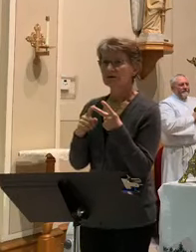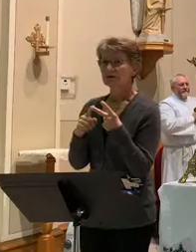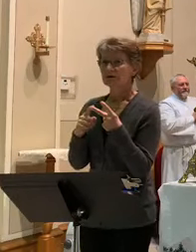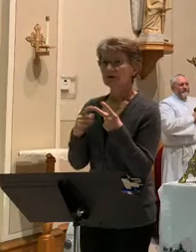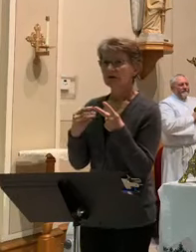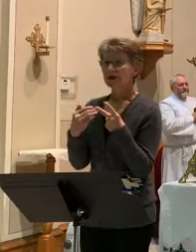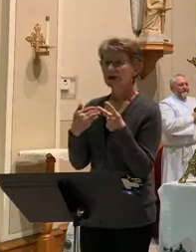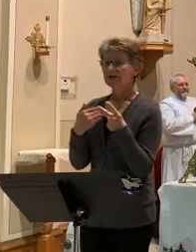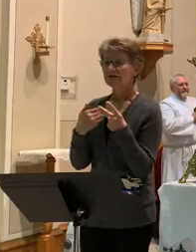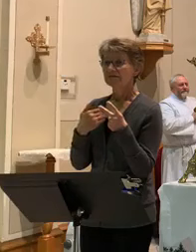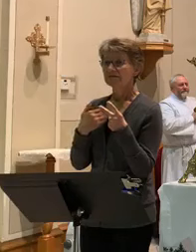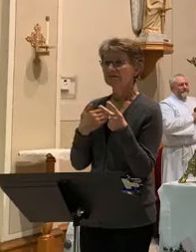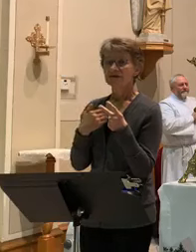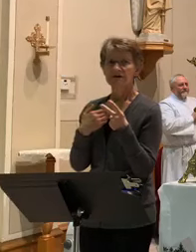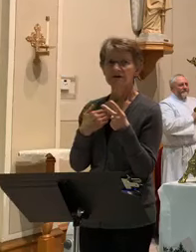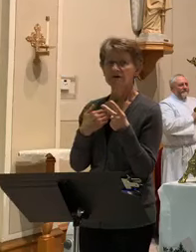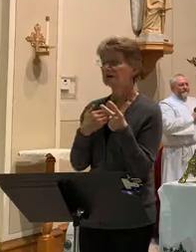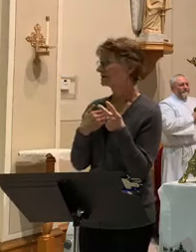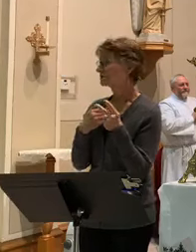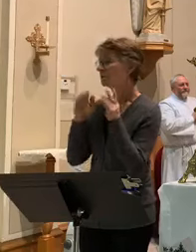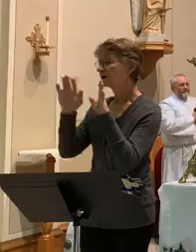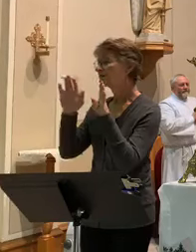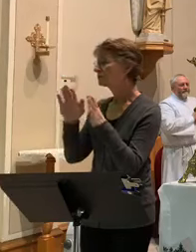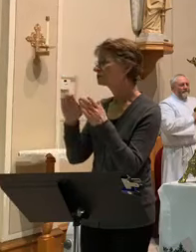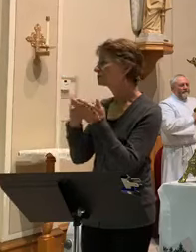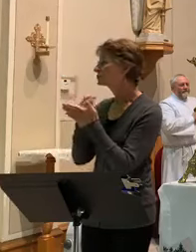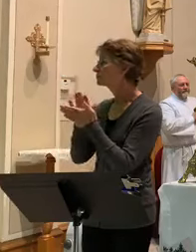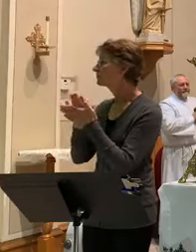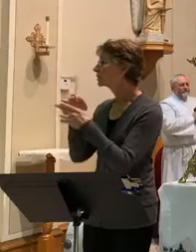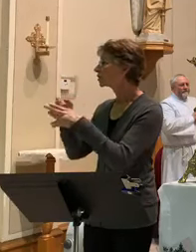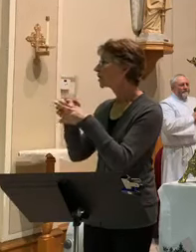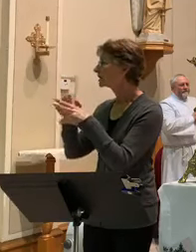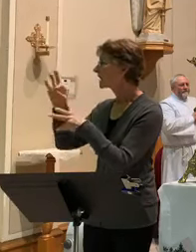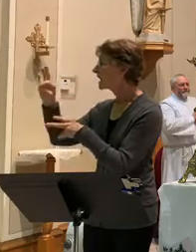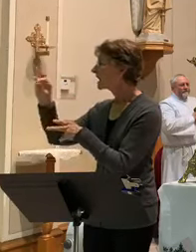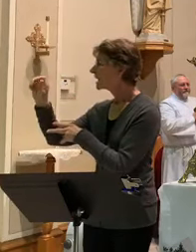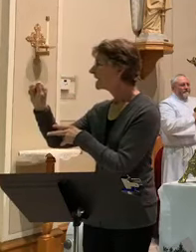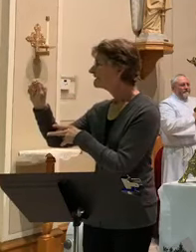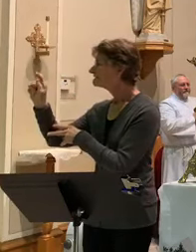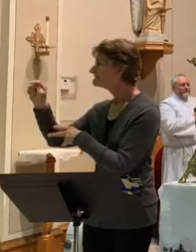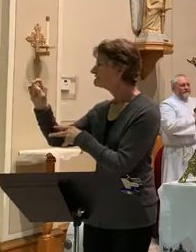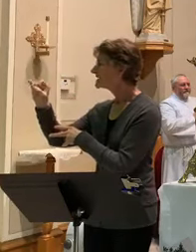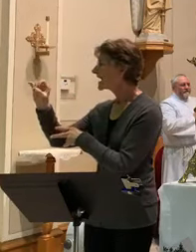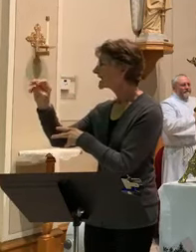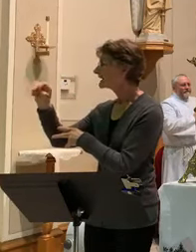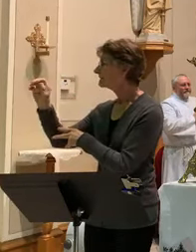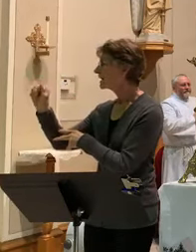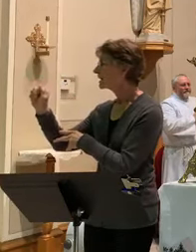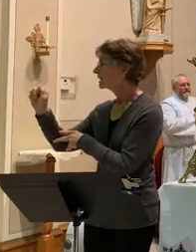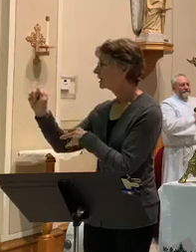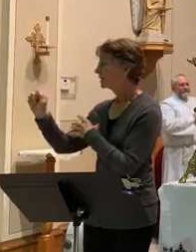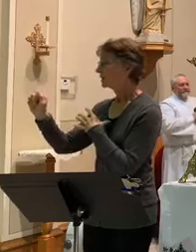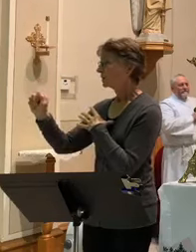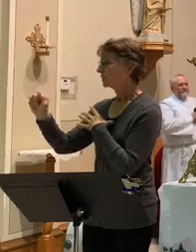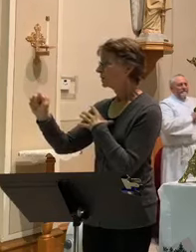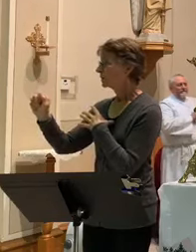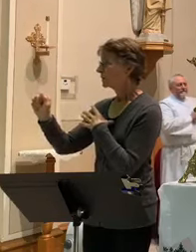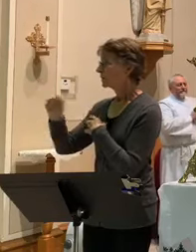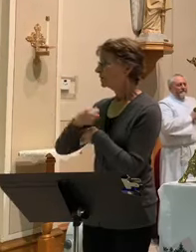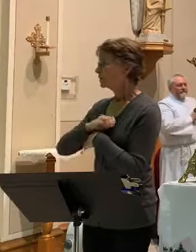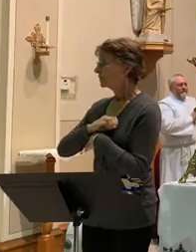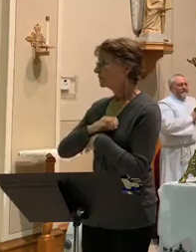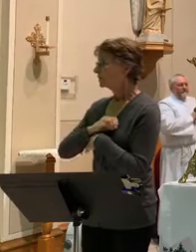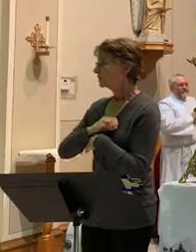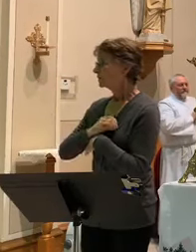last Sunday. If you haven't watched it, rent it. They're on all sorts of things, on the computer or Hulu. If you don't